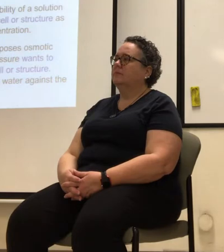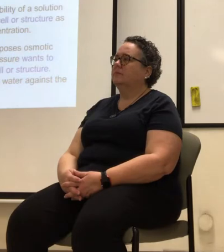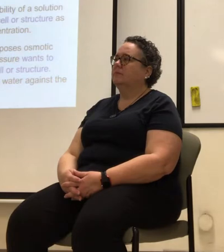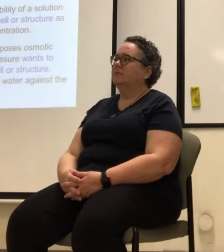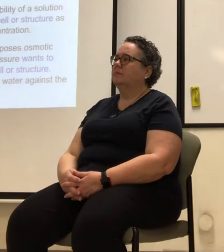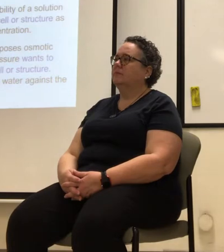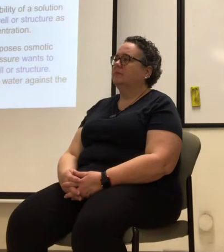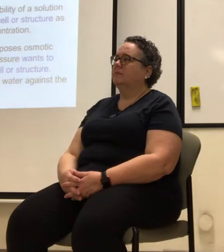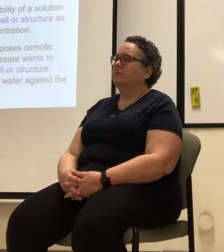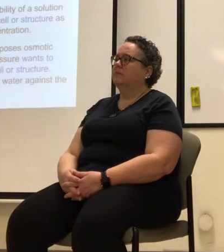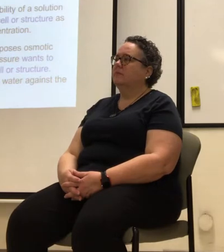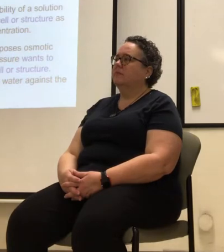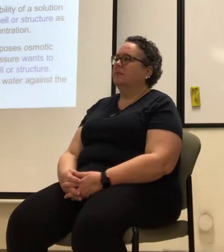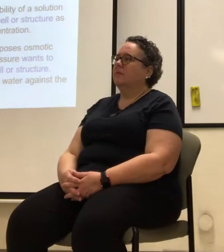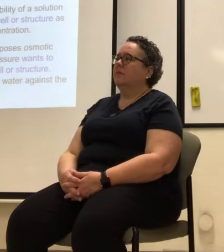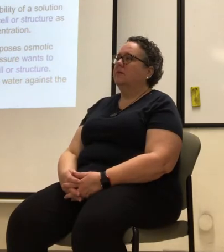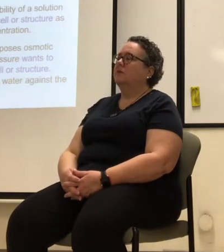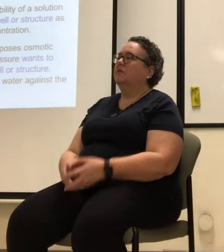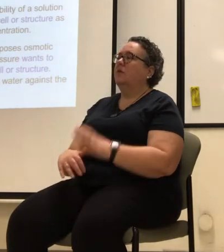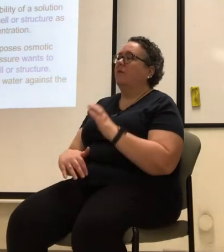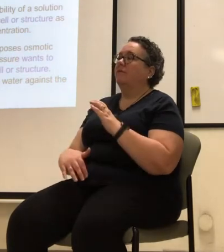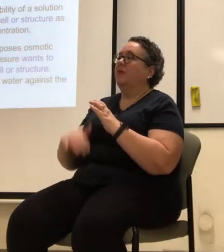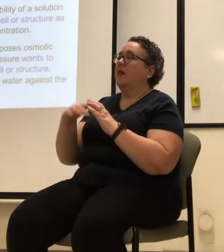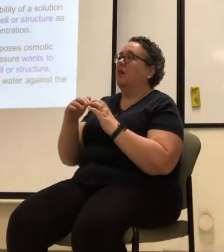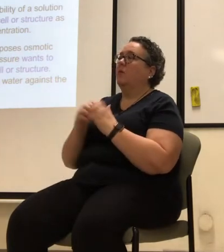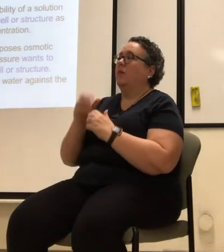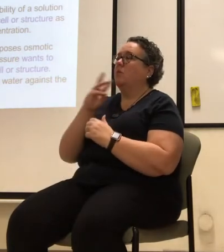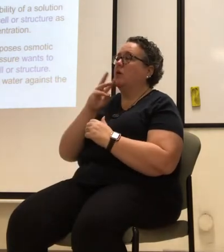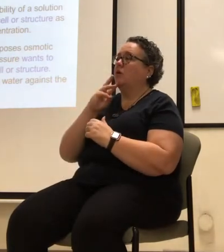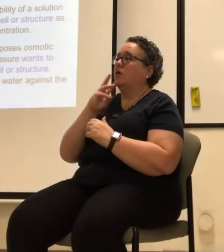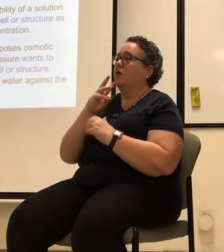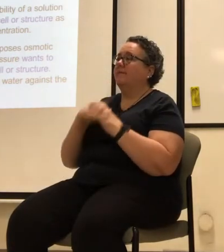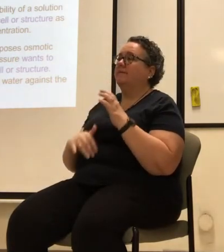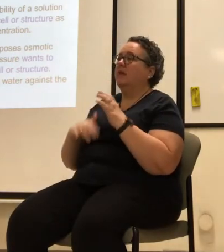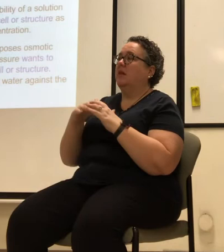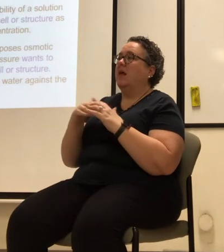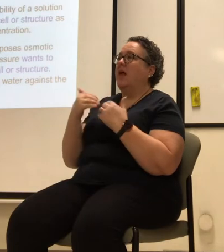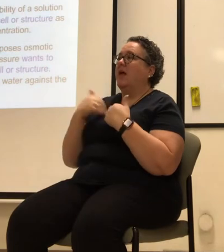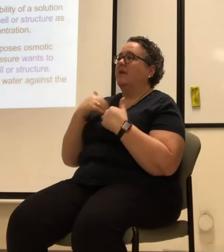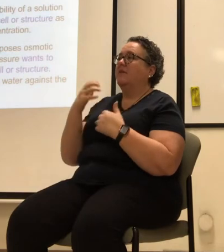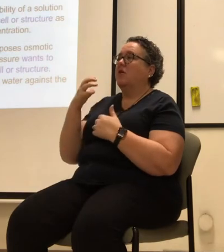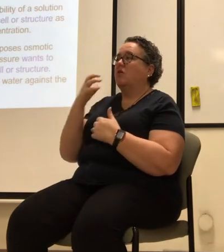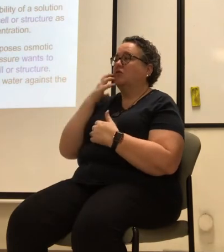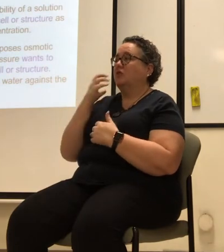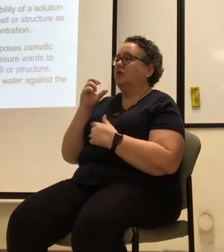It's like fill them all up with water, which has a concentration of zero.